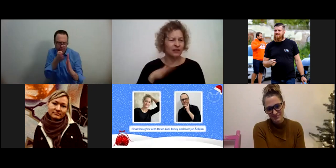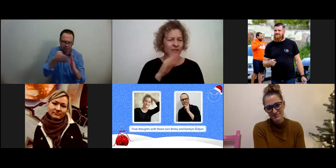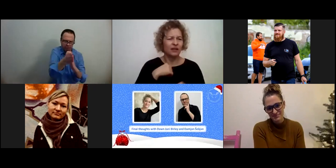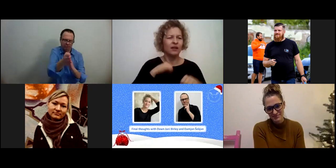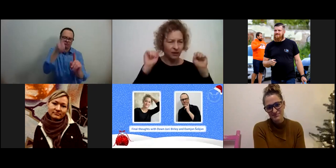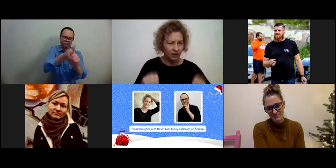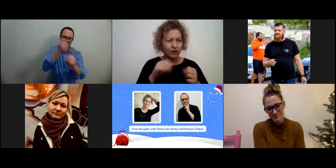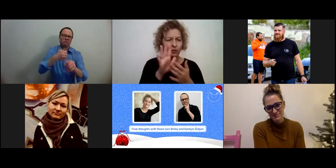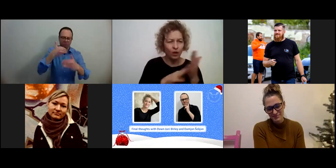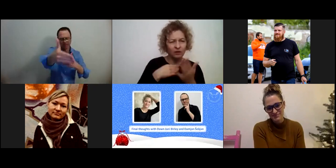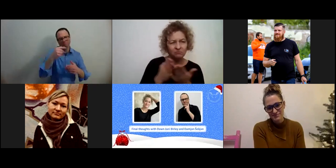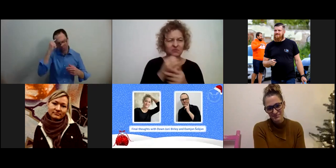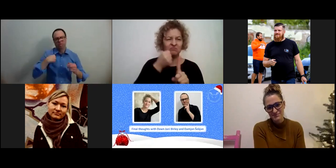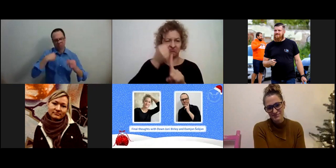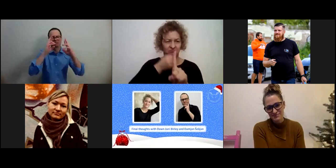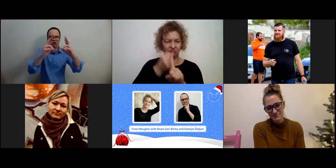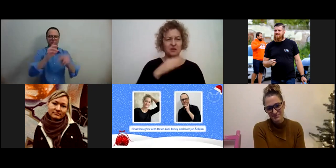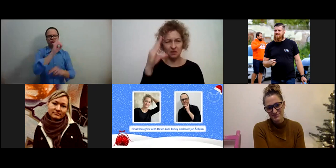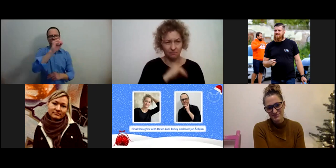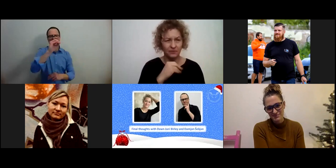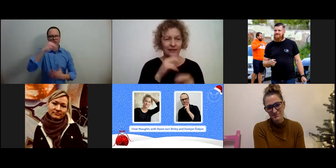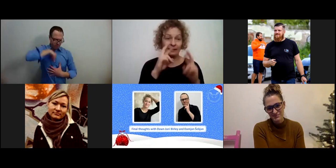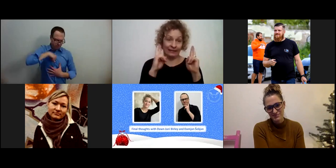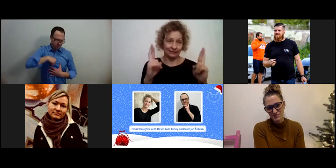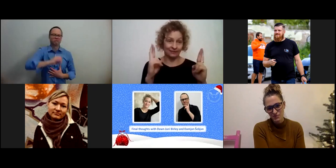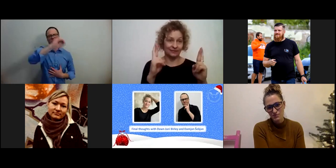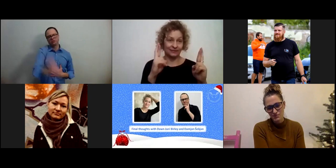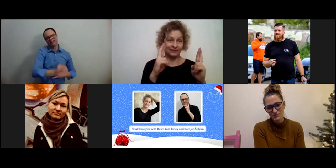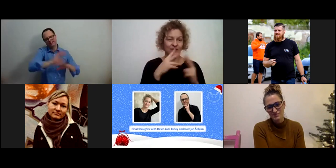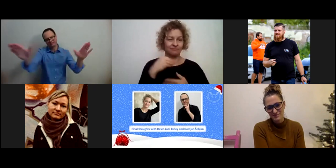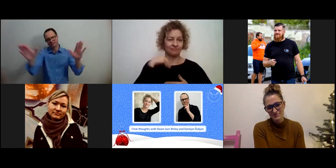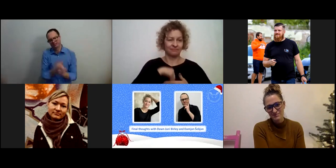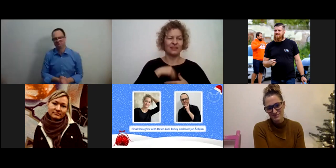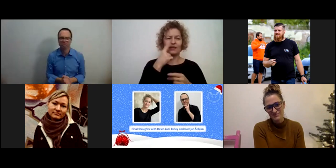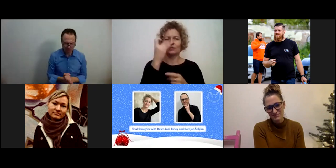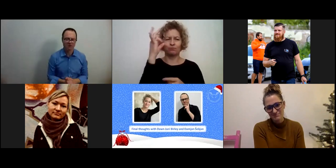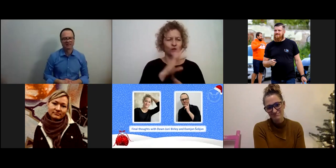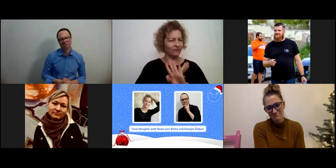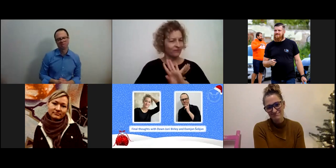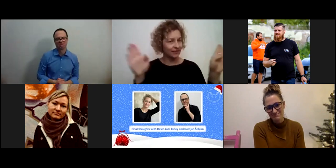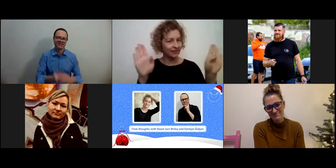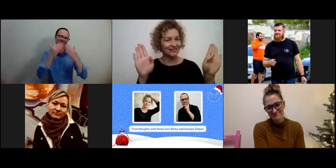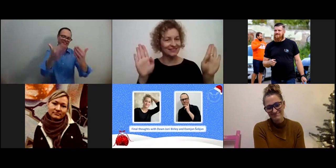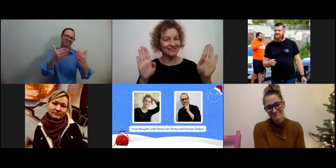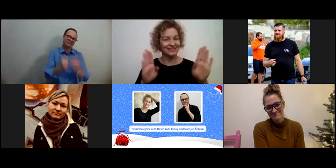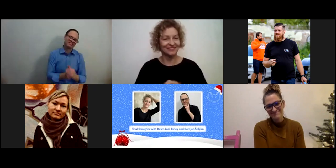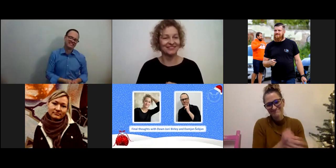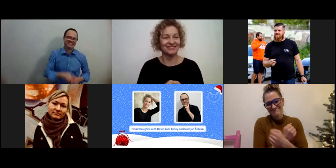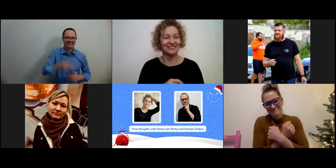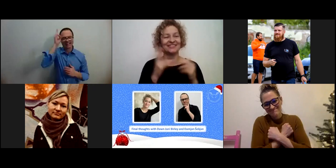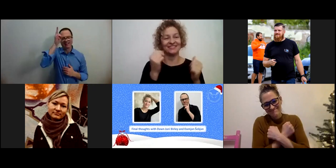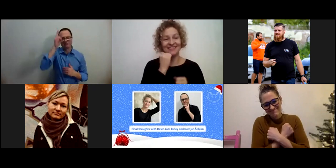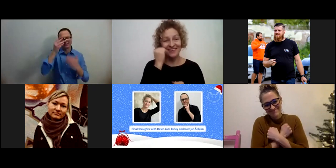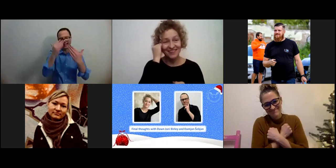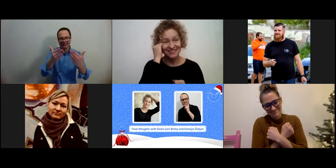I think it's doable, whether it's an EU level project or a global level project. We can put it